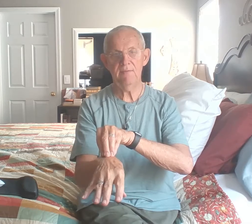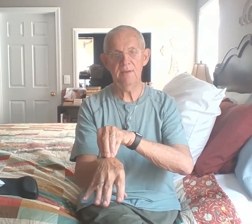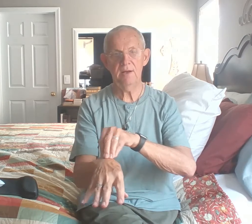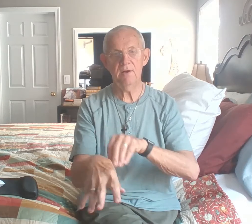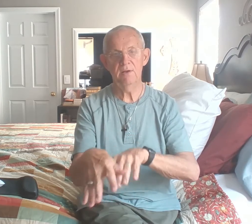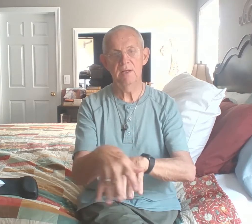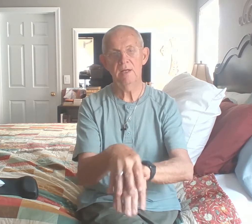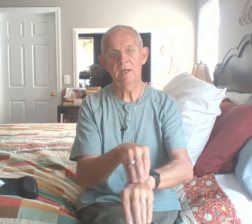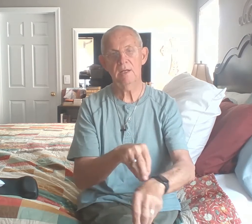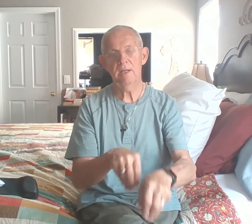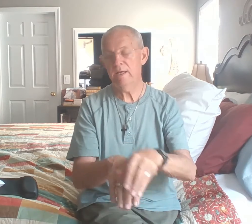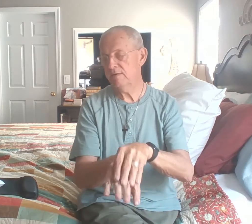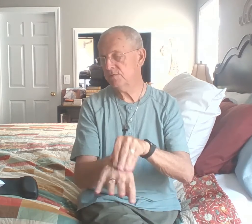there. Gloves.